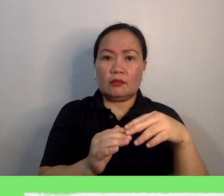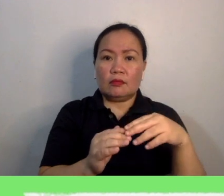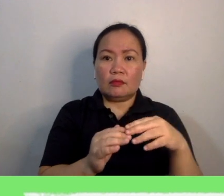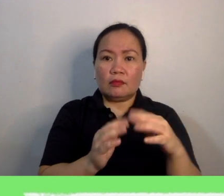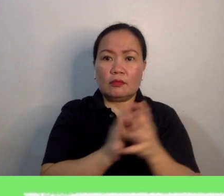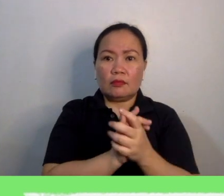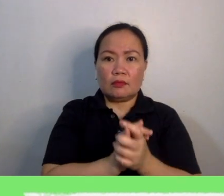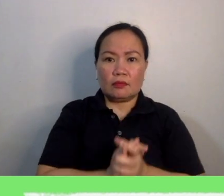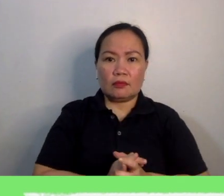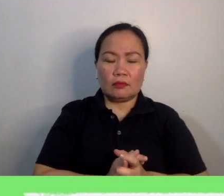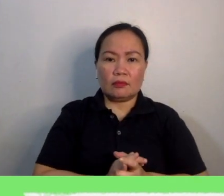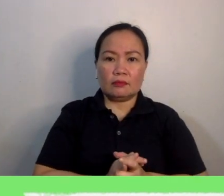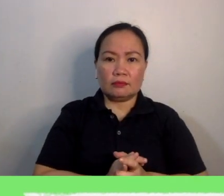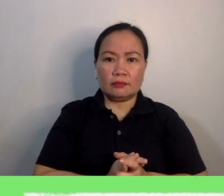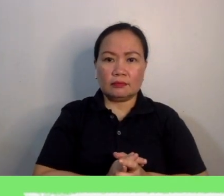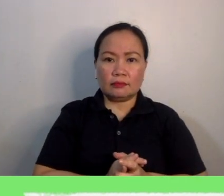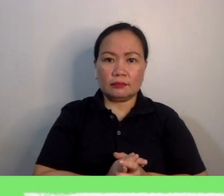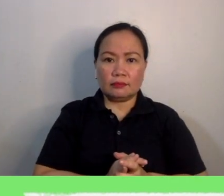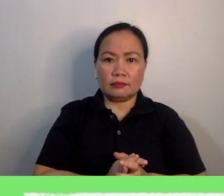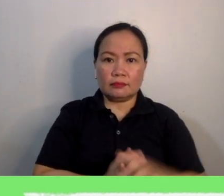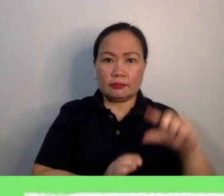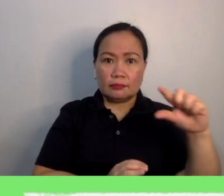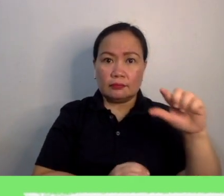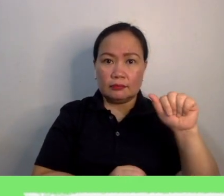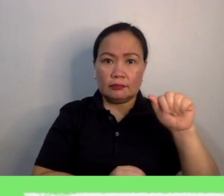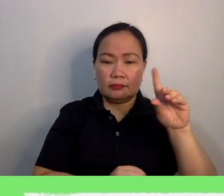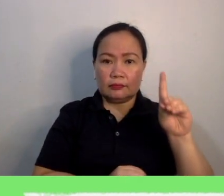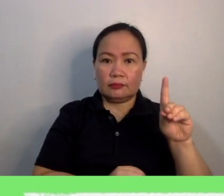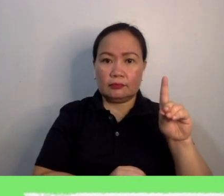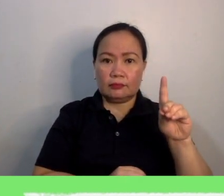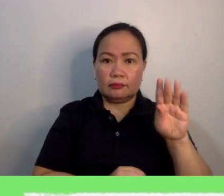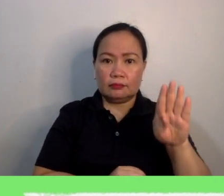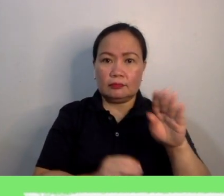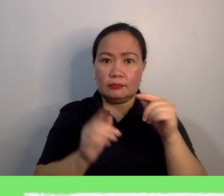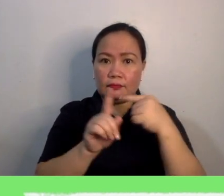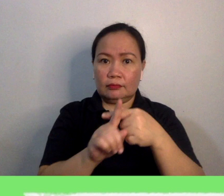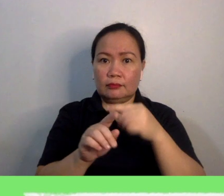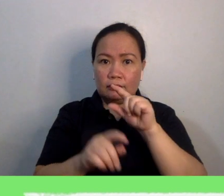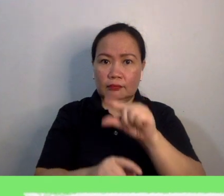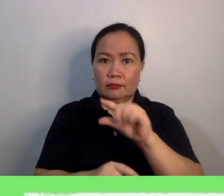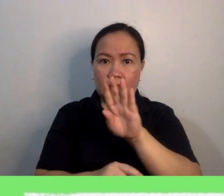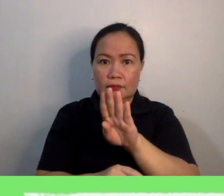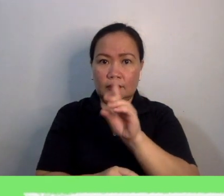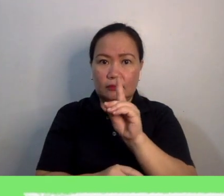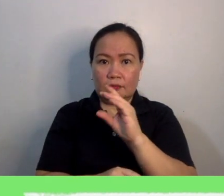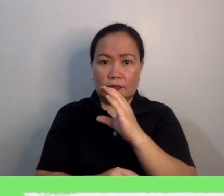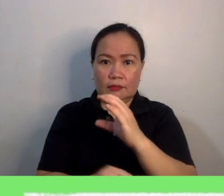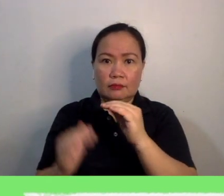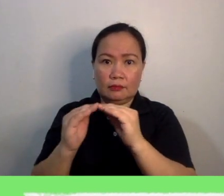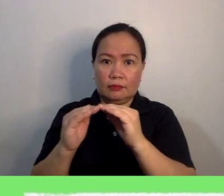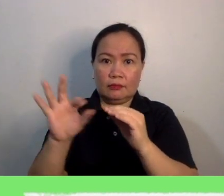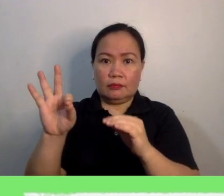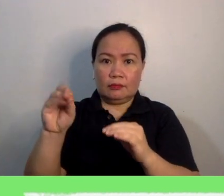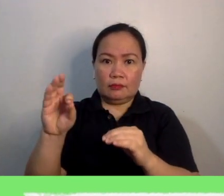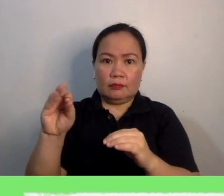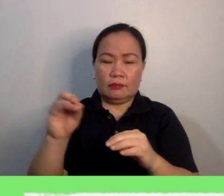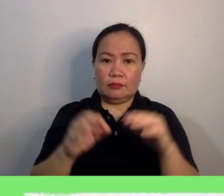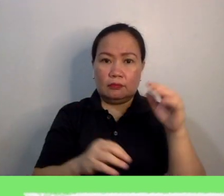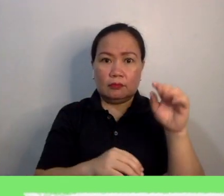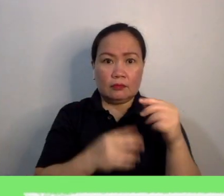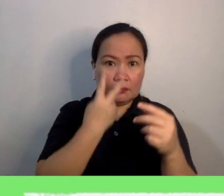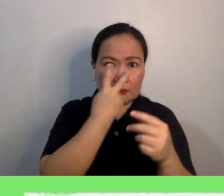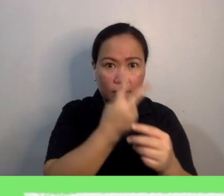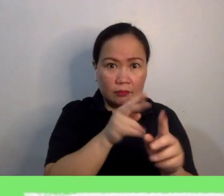90 degrees. So, as you can see, pareho silang 45 degrees. Okay? So, pag nakita po natin na